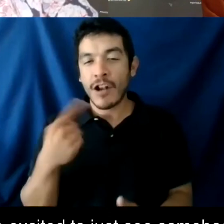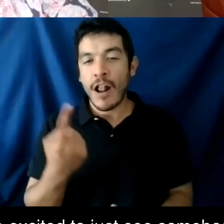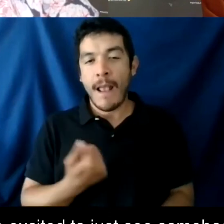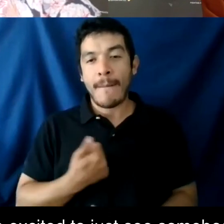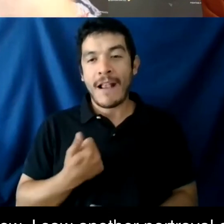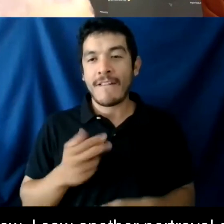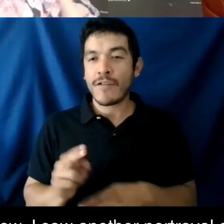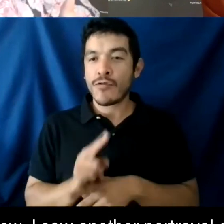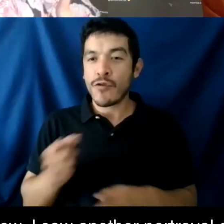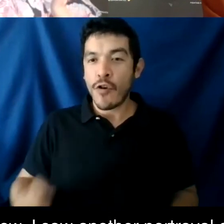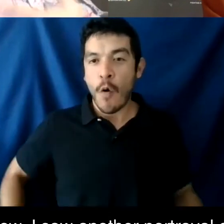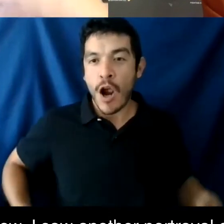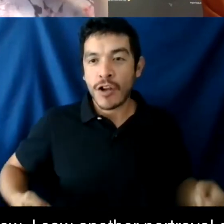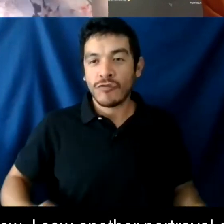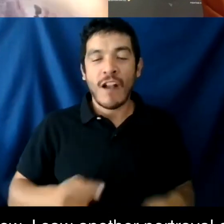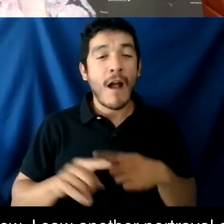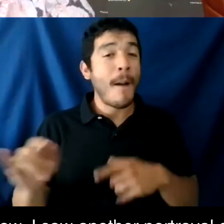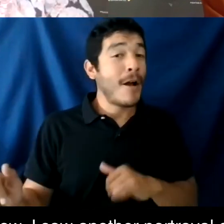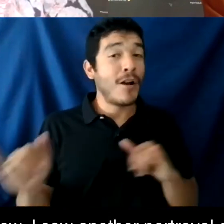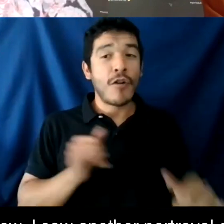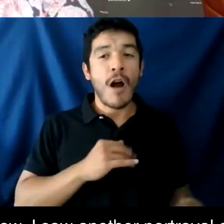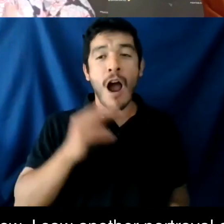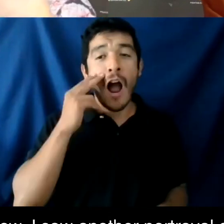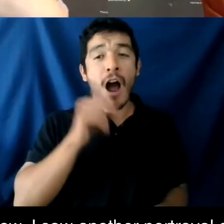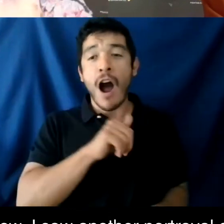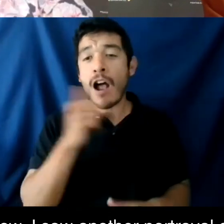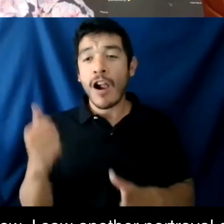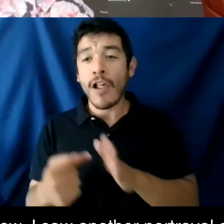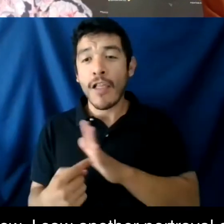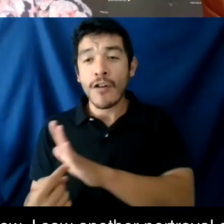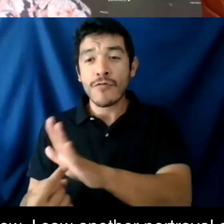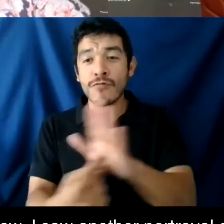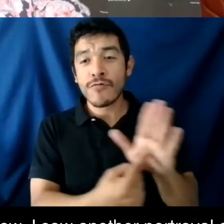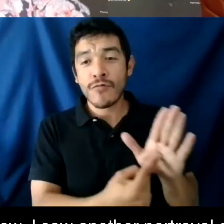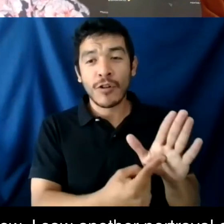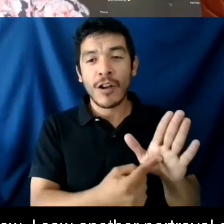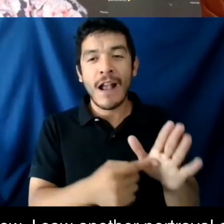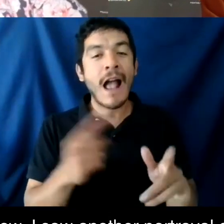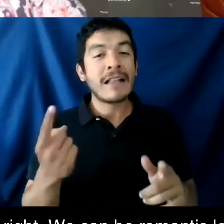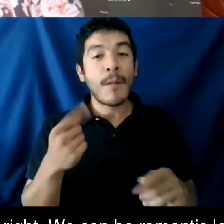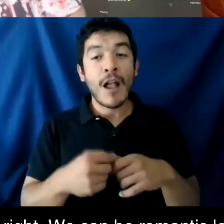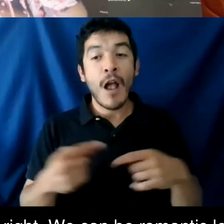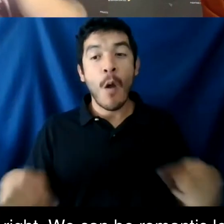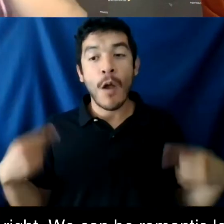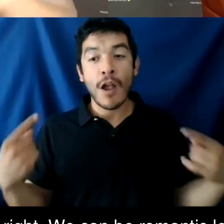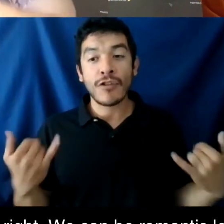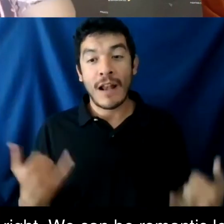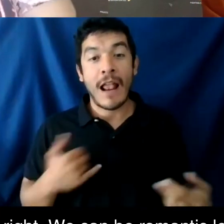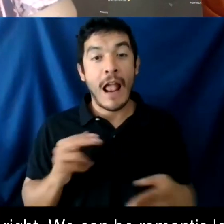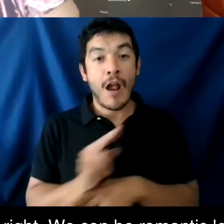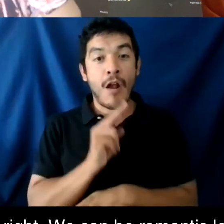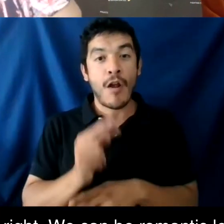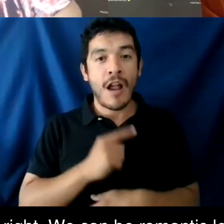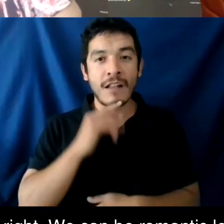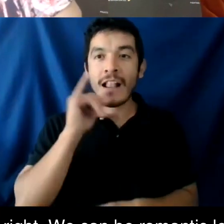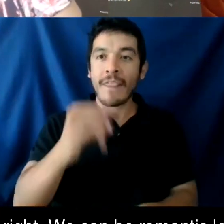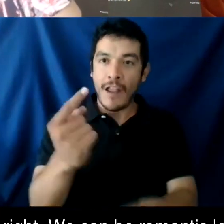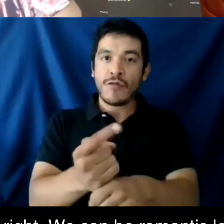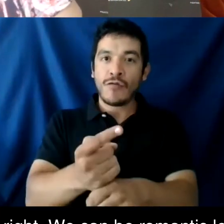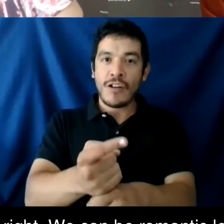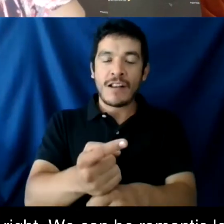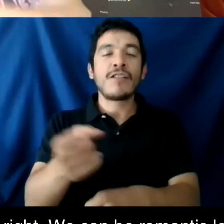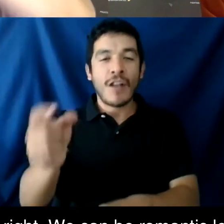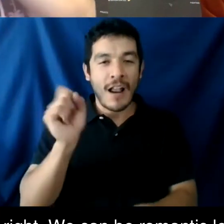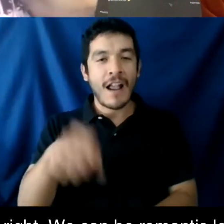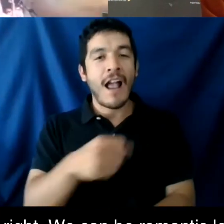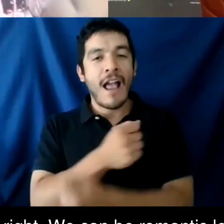of crutches, but also, I saw another portrayal of someone in a wheelchair. Now that I use my wheelchair, I'm like, that's right. We can be romantic leads.